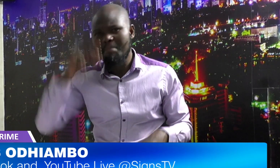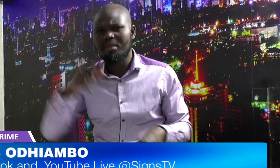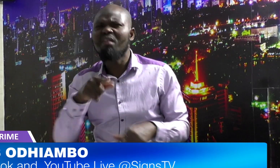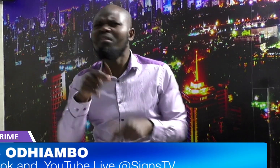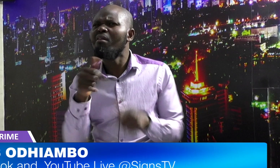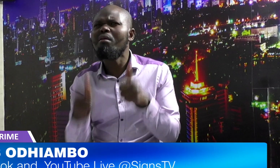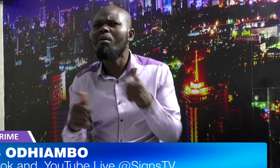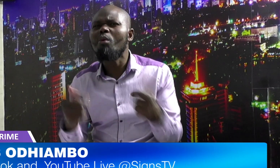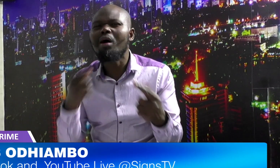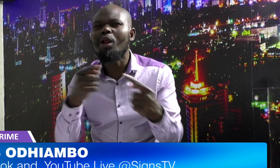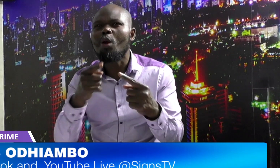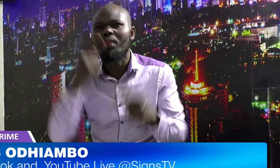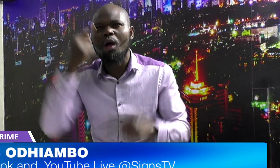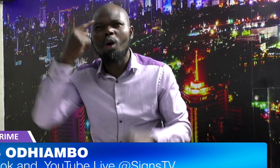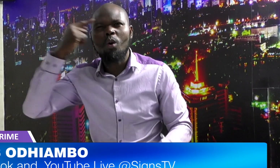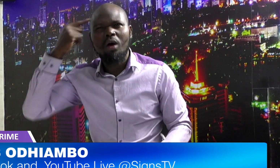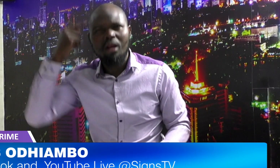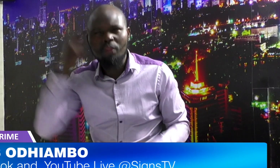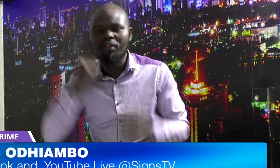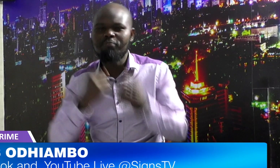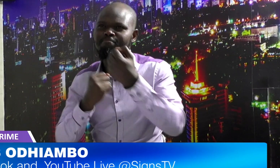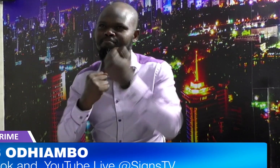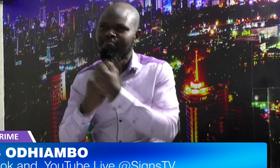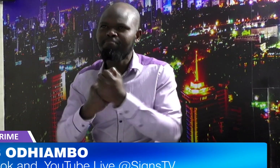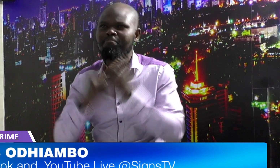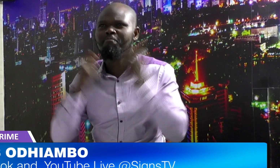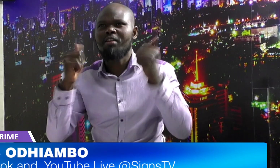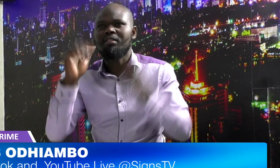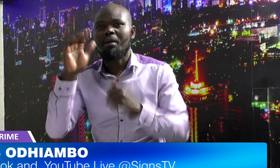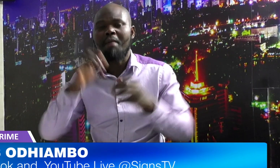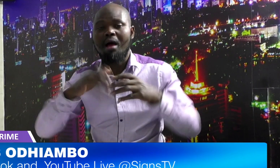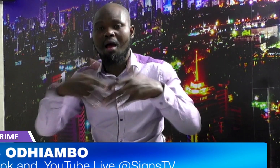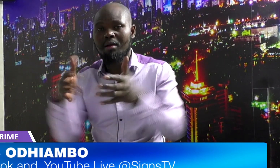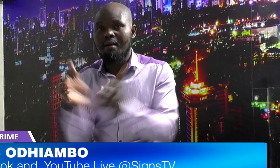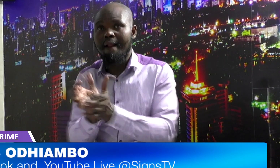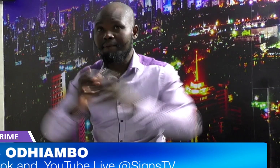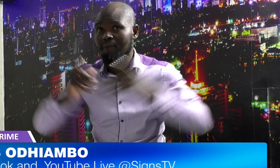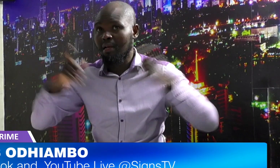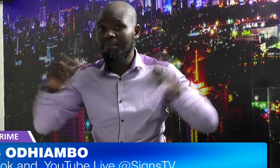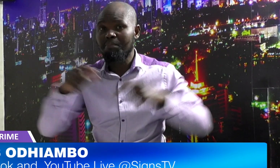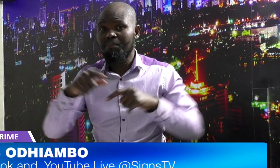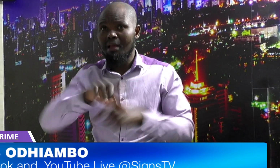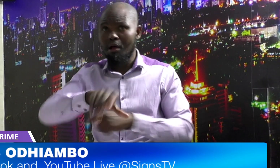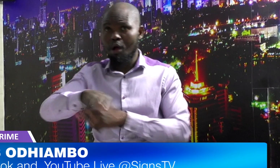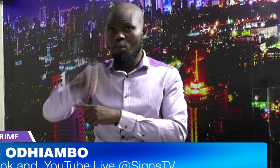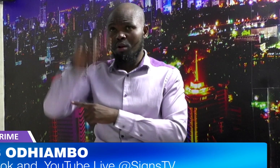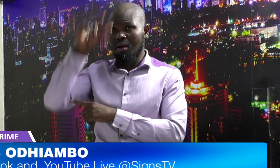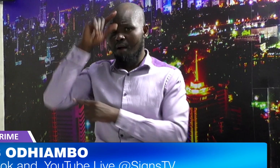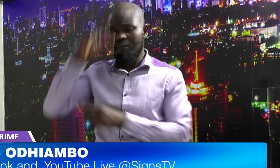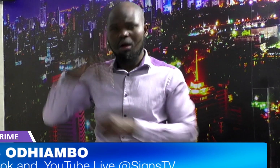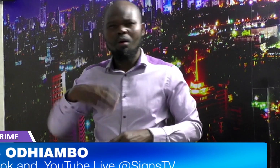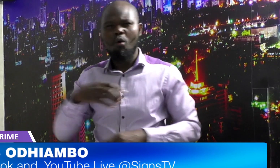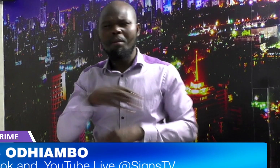county government, which was originally donated by Del Monte Company Limited. County Commissioner Patrick Murang'a